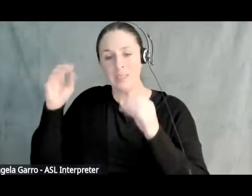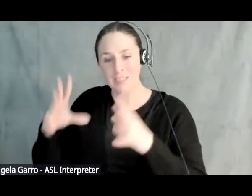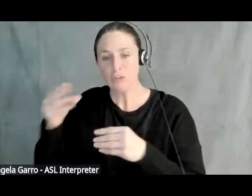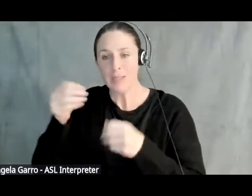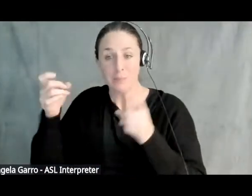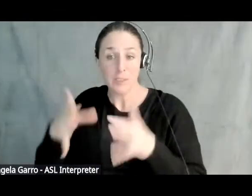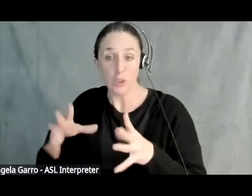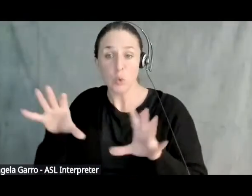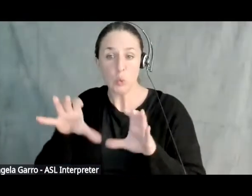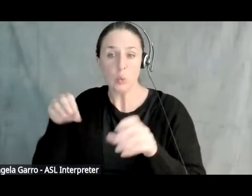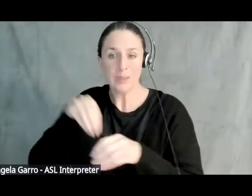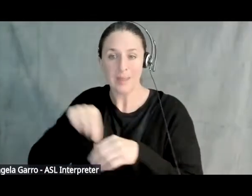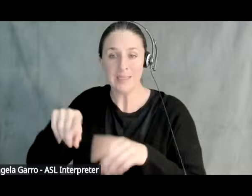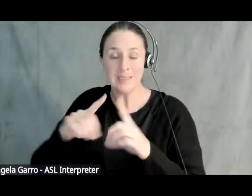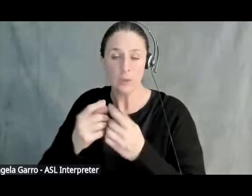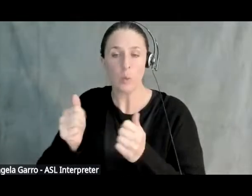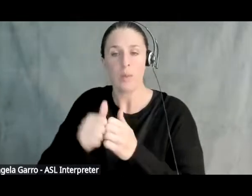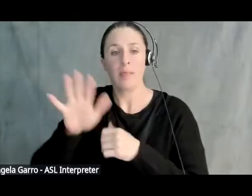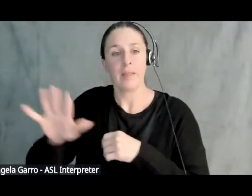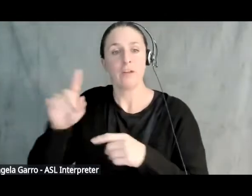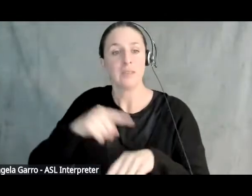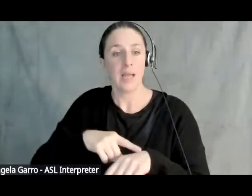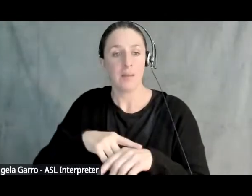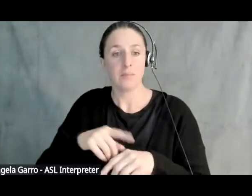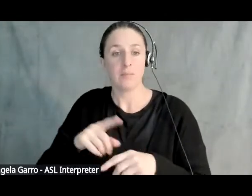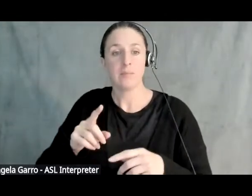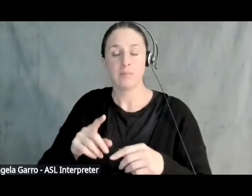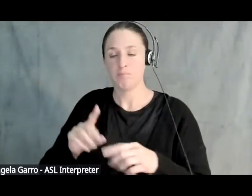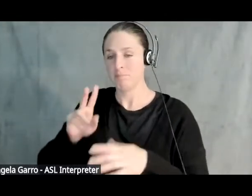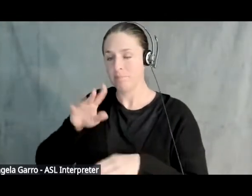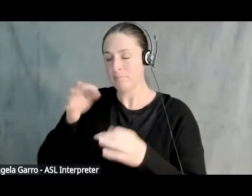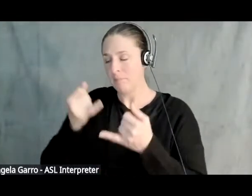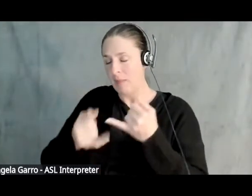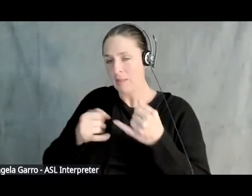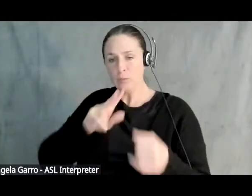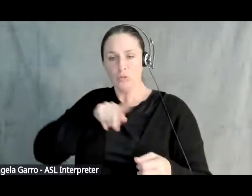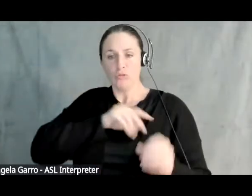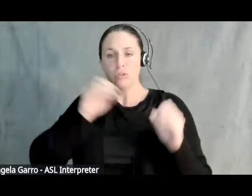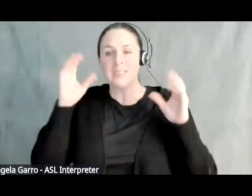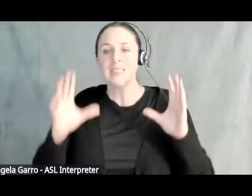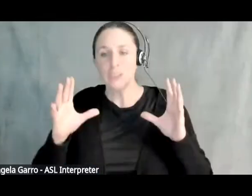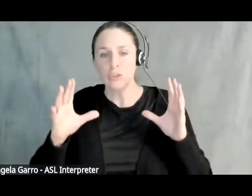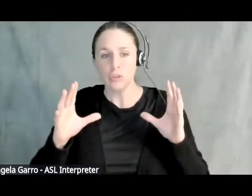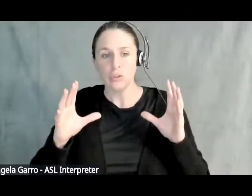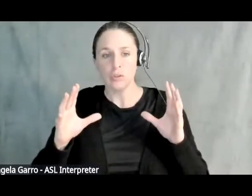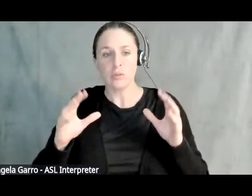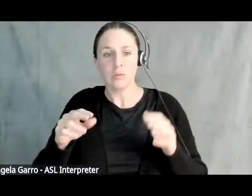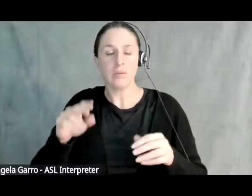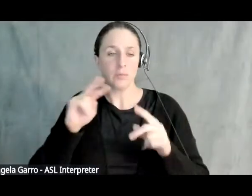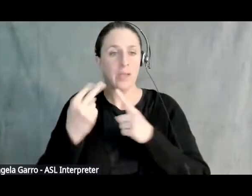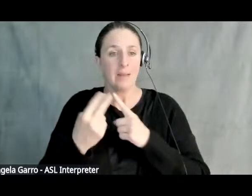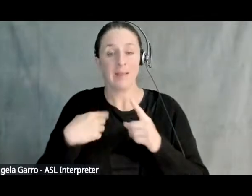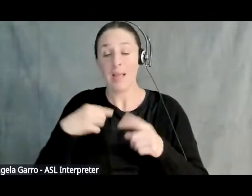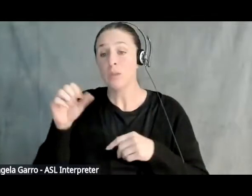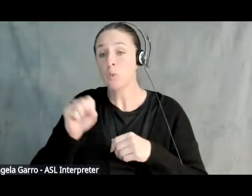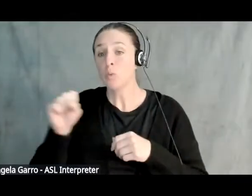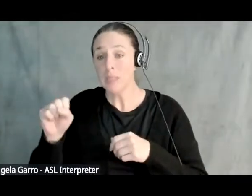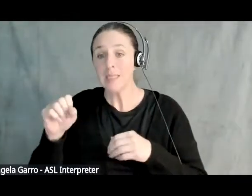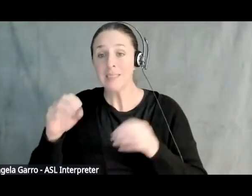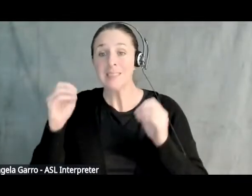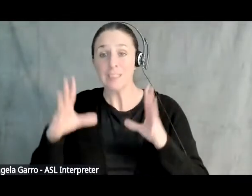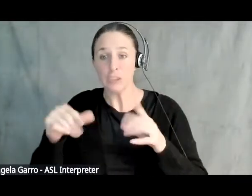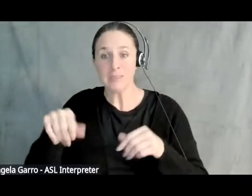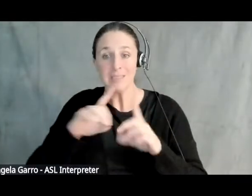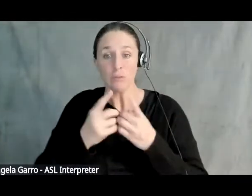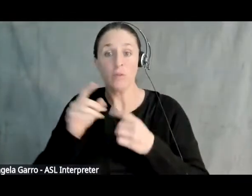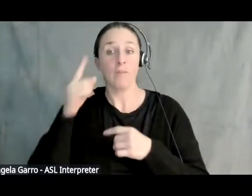time. Finally, just a personal teacher perspective. I have been a social studies teacher in this district for 25 years. I've been on